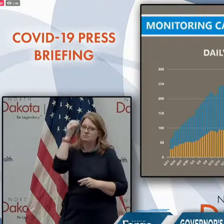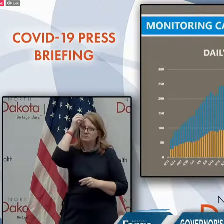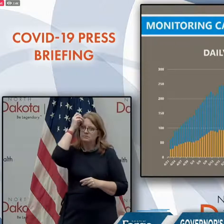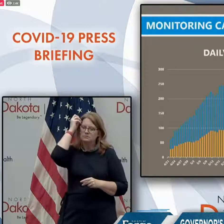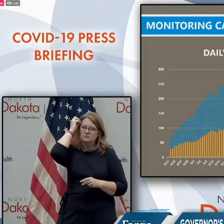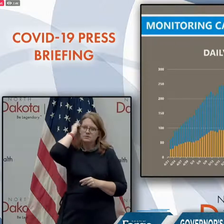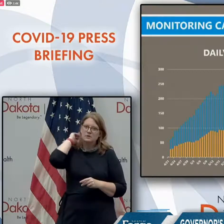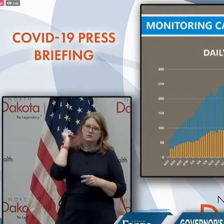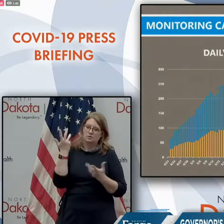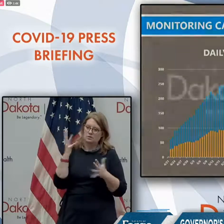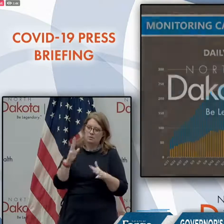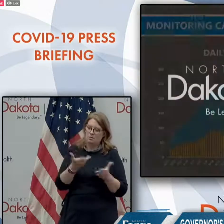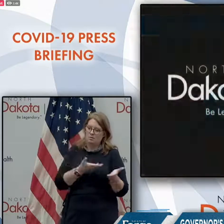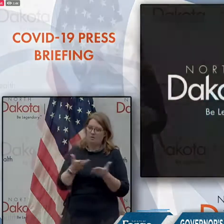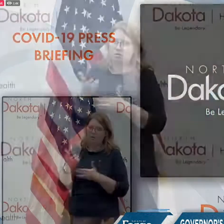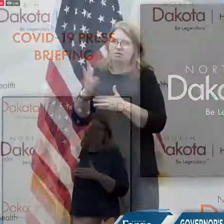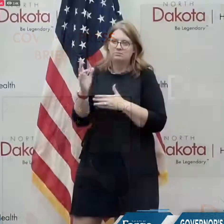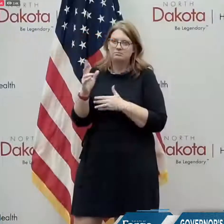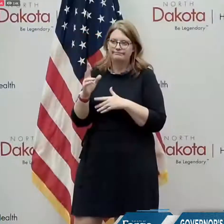carrying infection in.